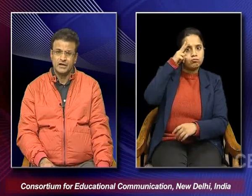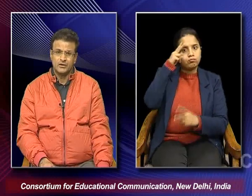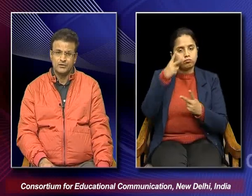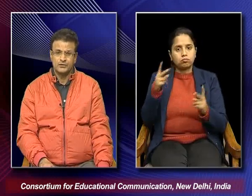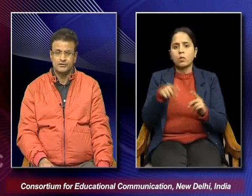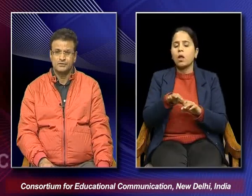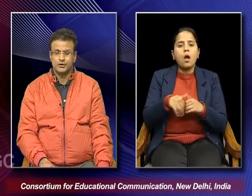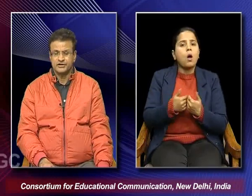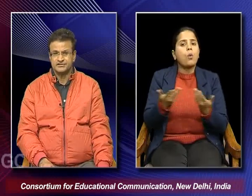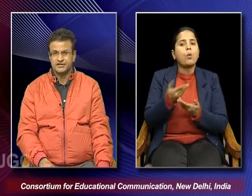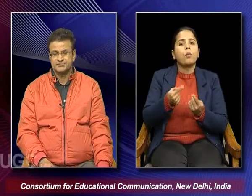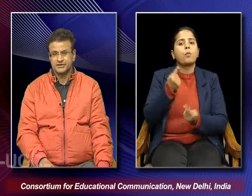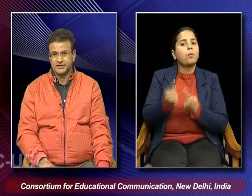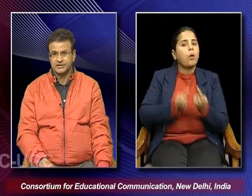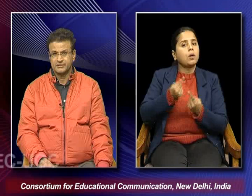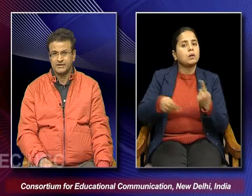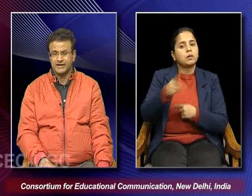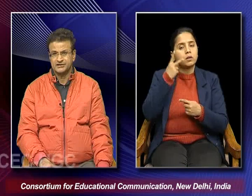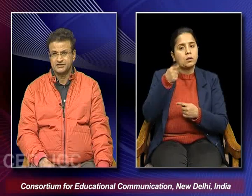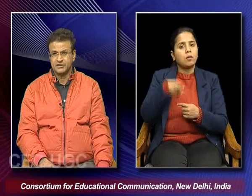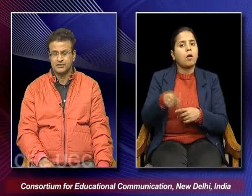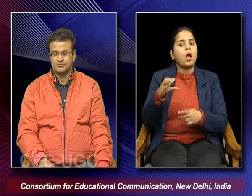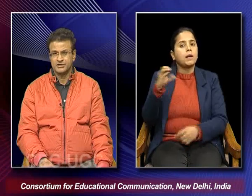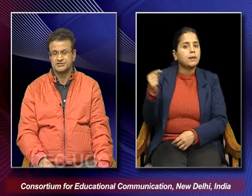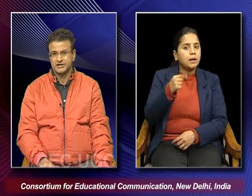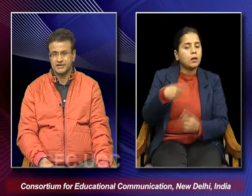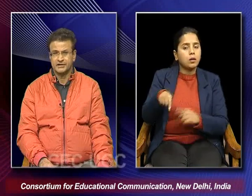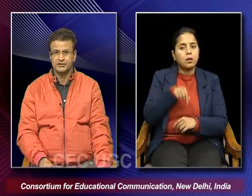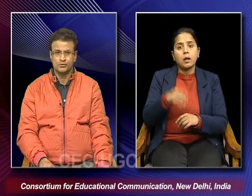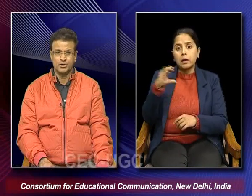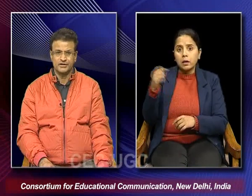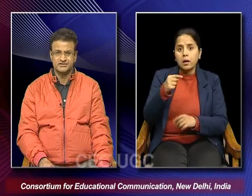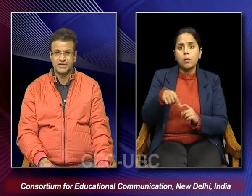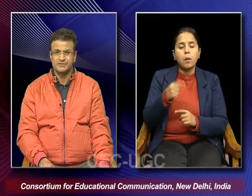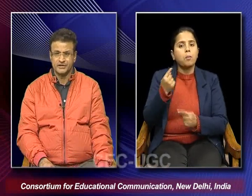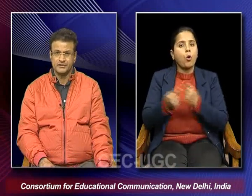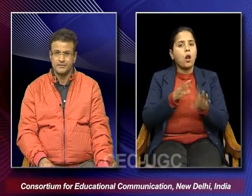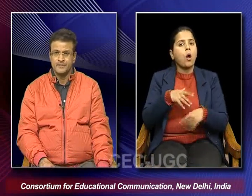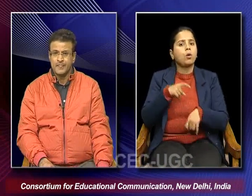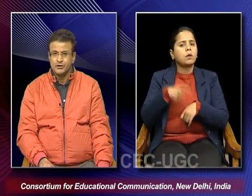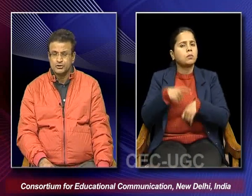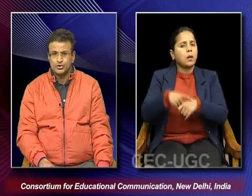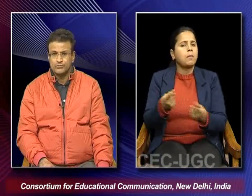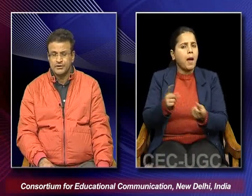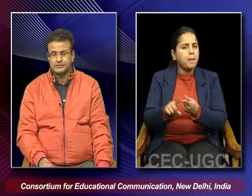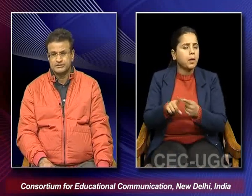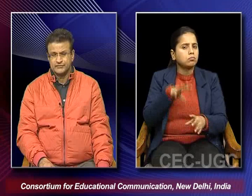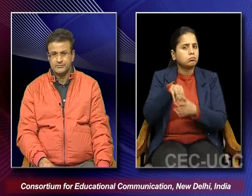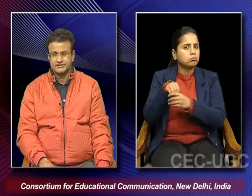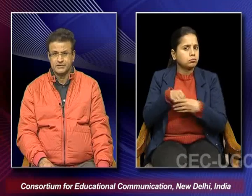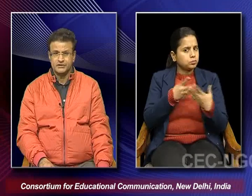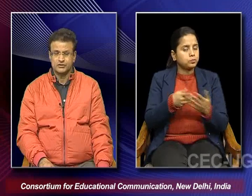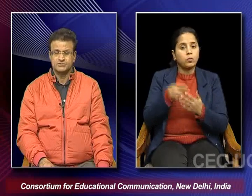that how the politics has been getting criminalized, and how criminals are getting into politics time and again. So this